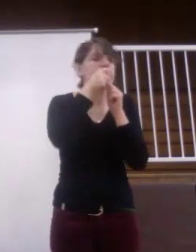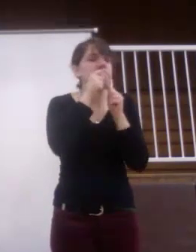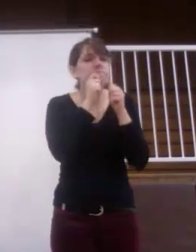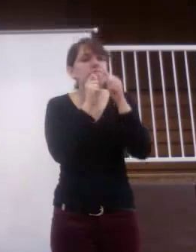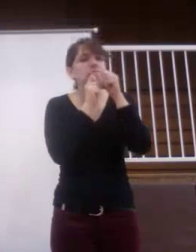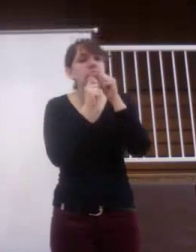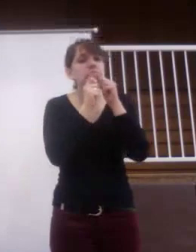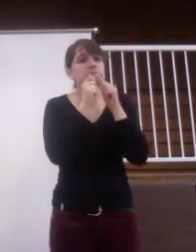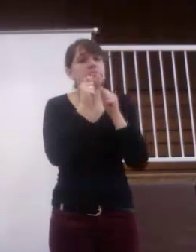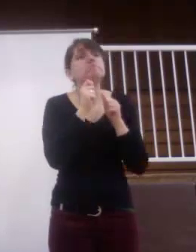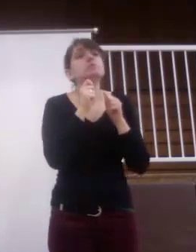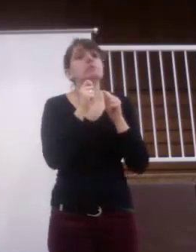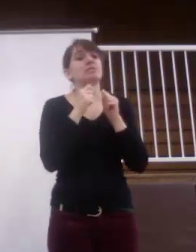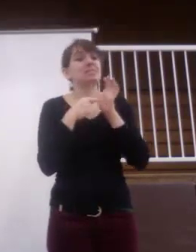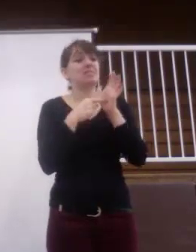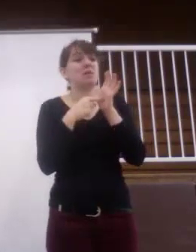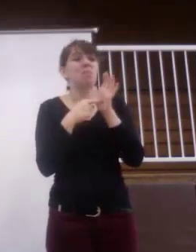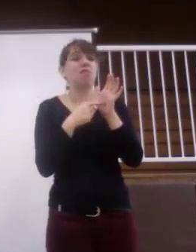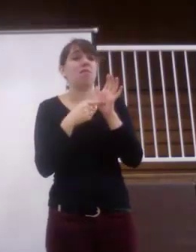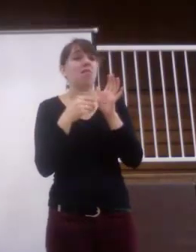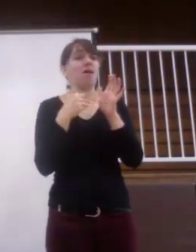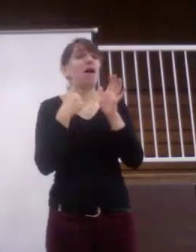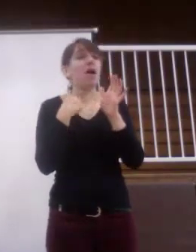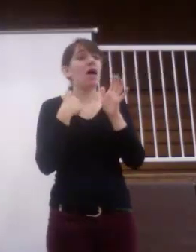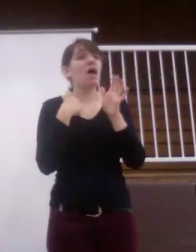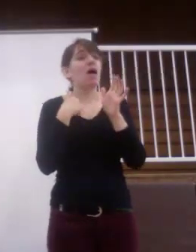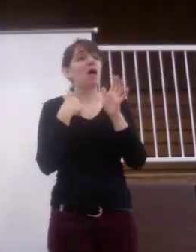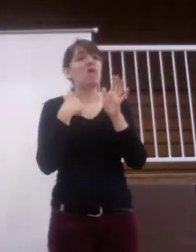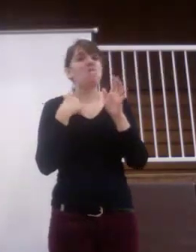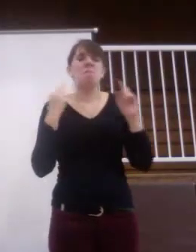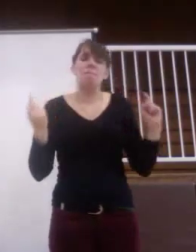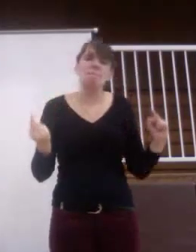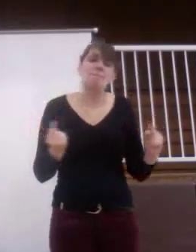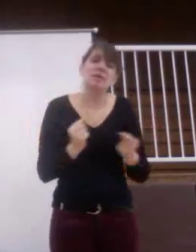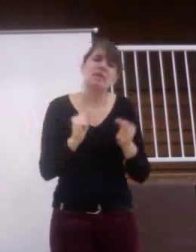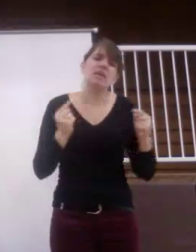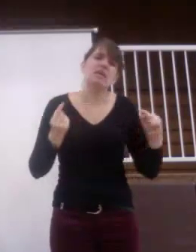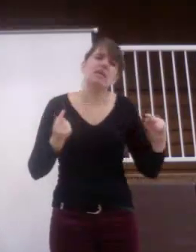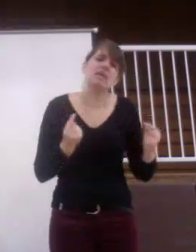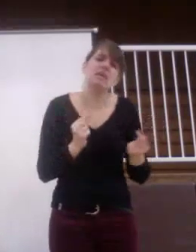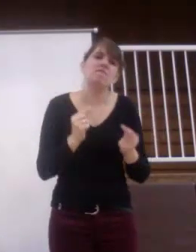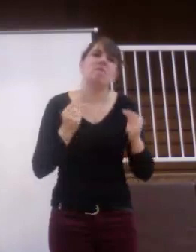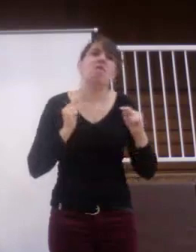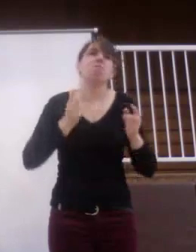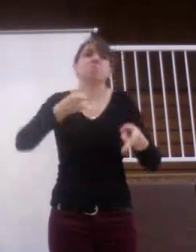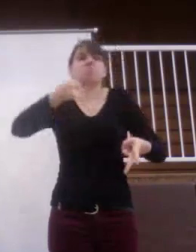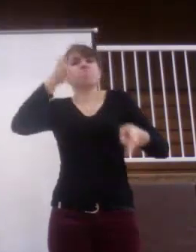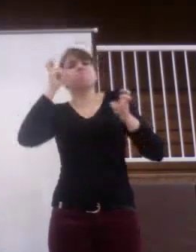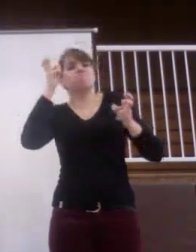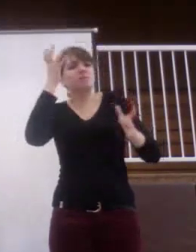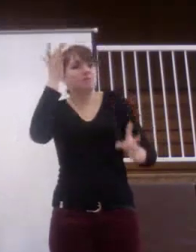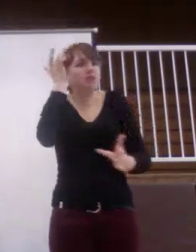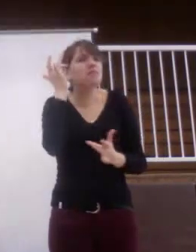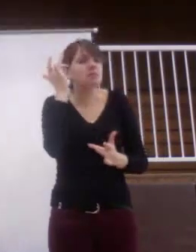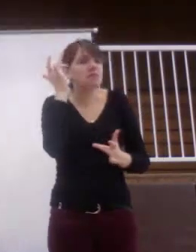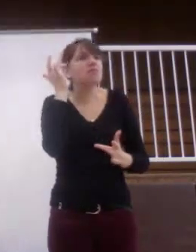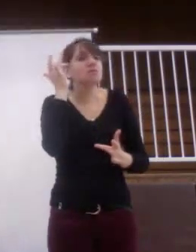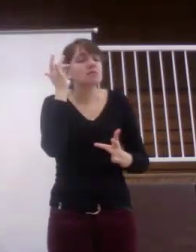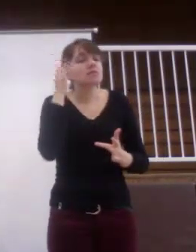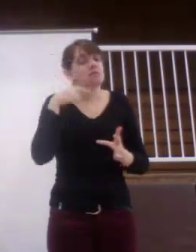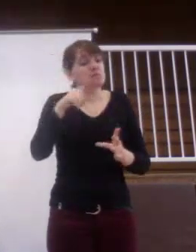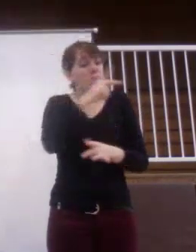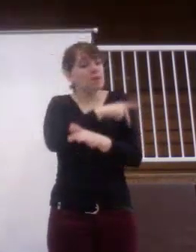such as those suffering from a terminal, painful, debilitating illness, may come to